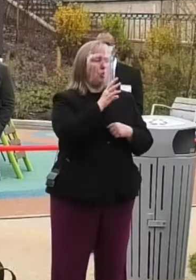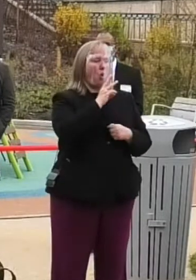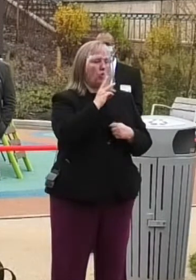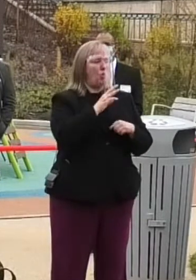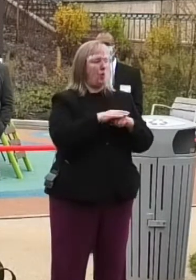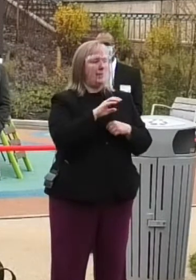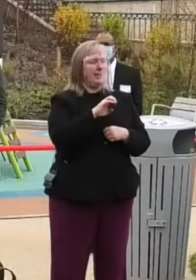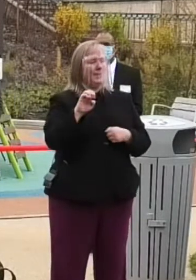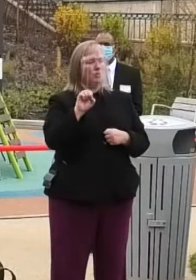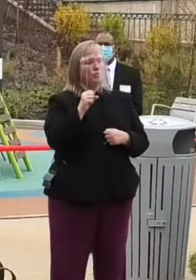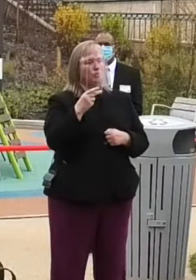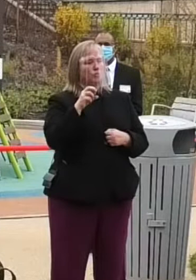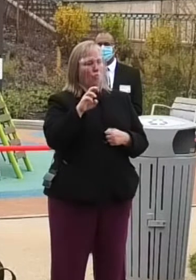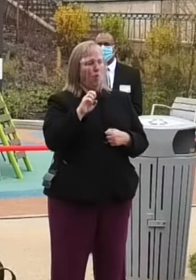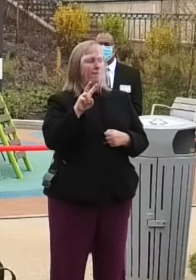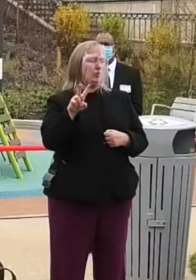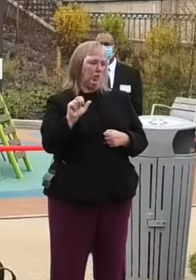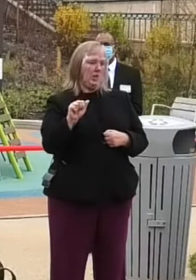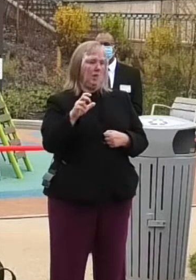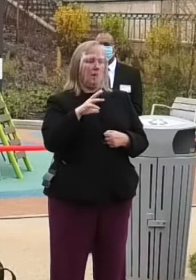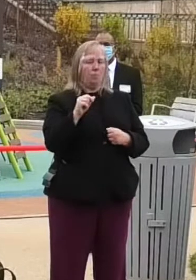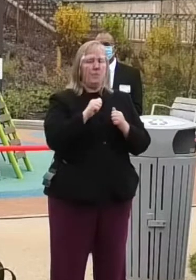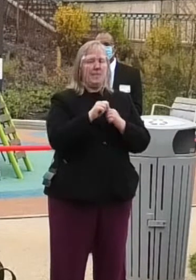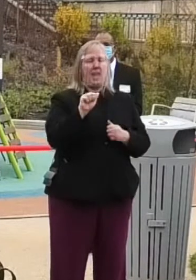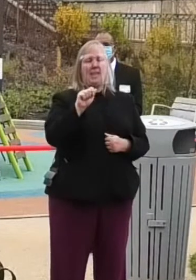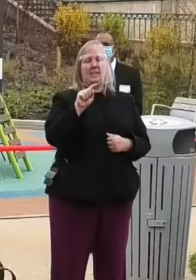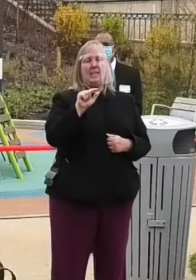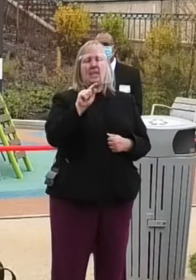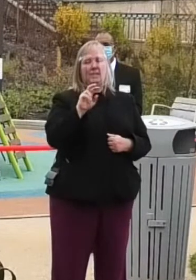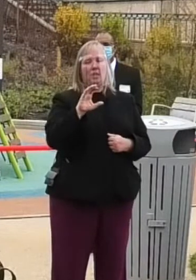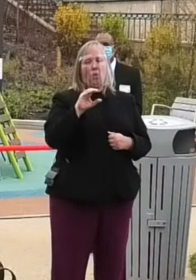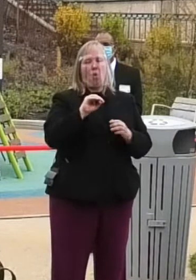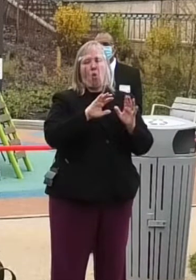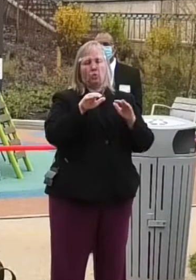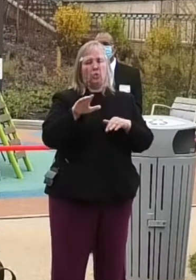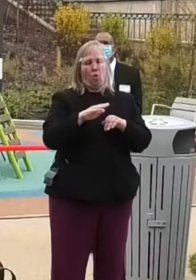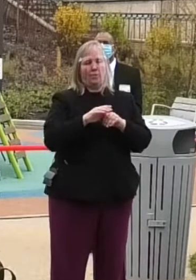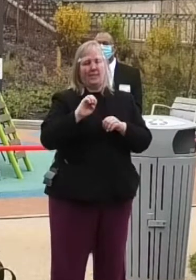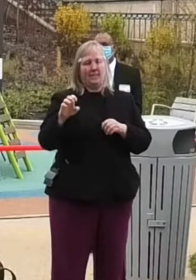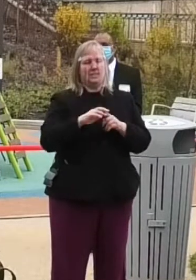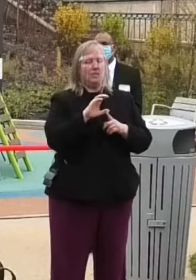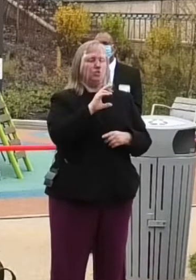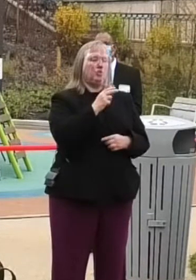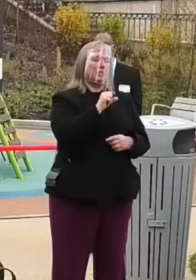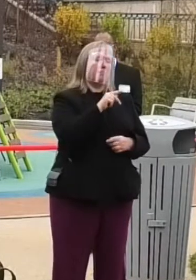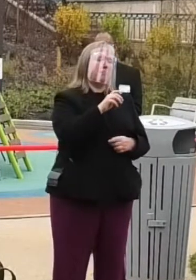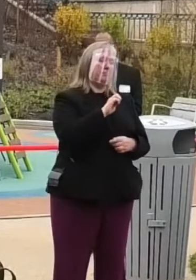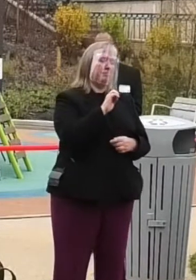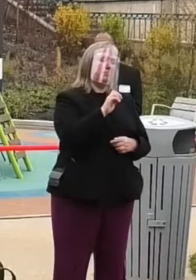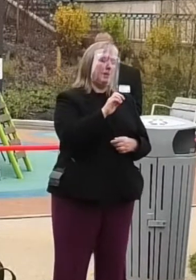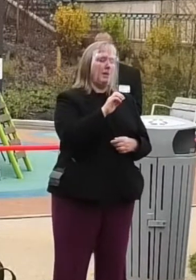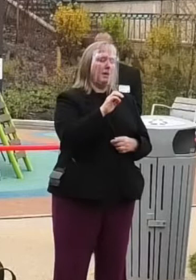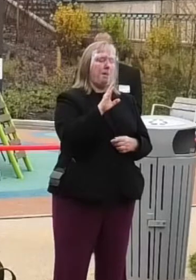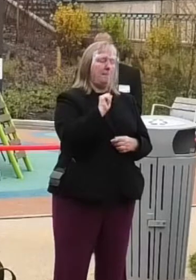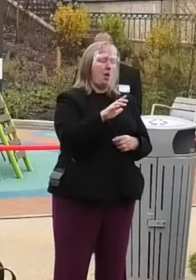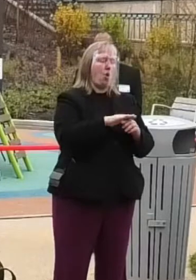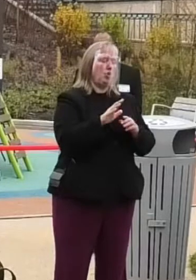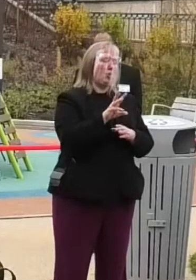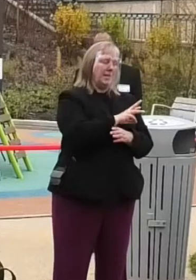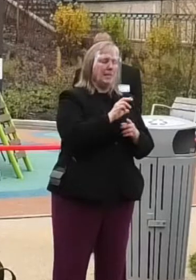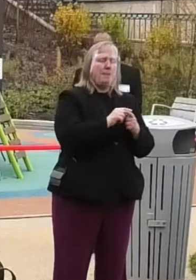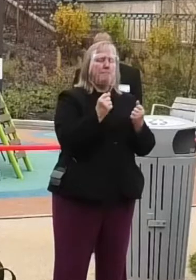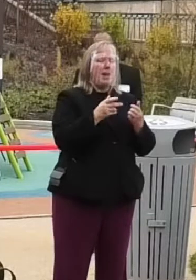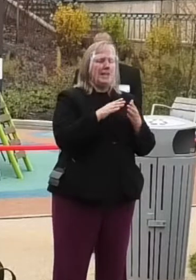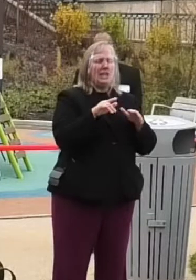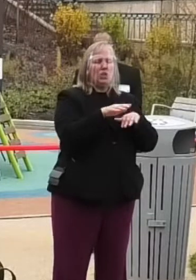the eastern shore of Virginia with the Atlantic Ocean on the east and the Chesapeake Bay on the west and many creeks in between. So I